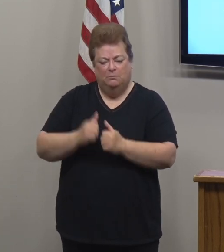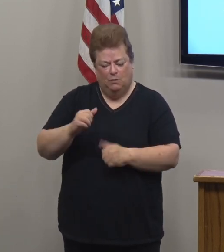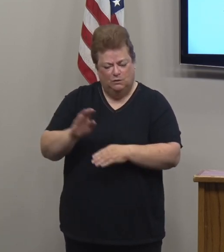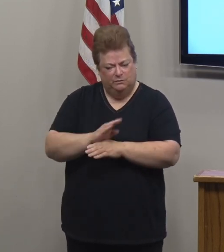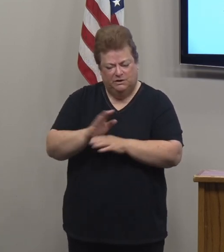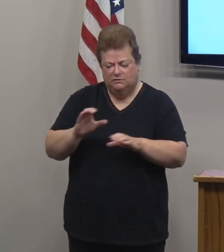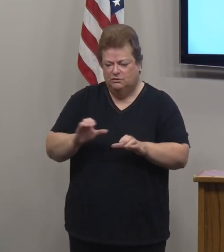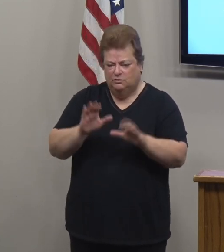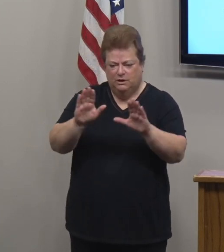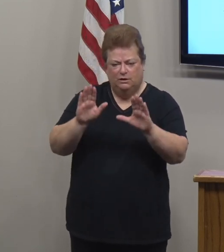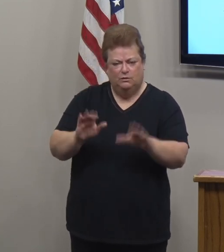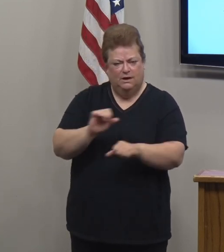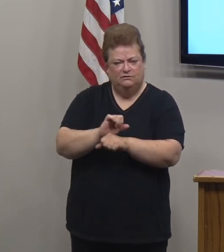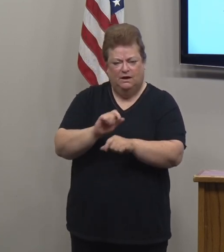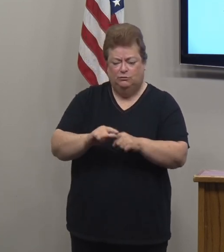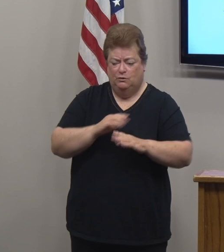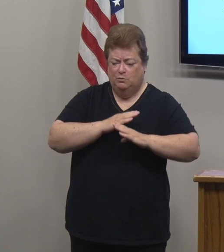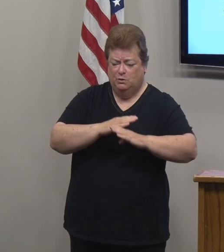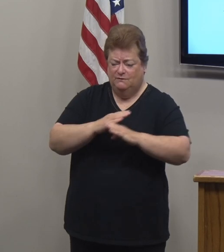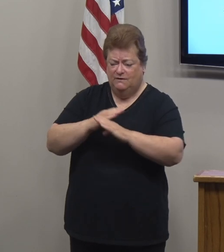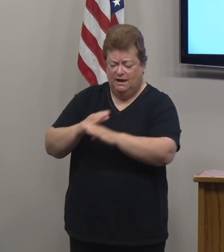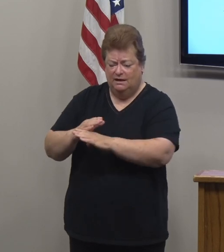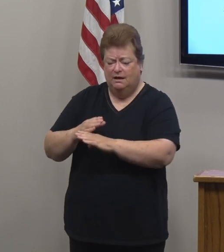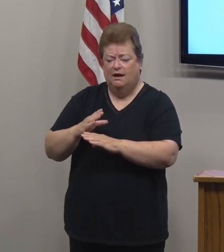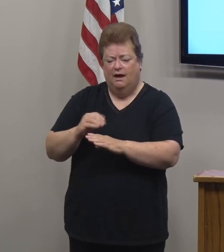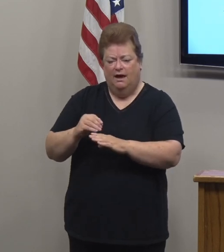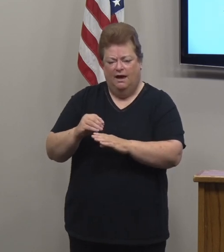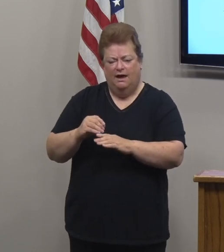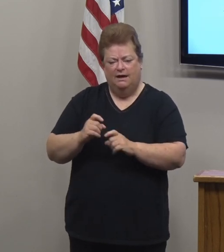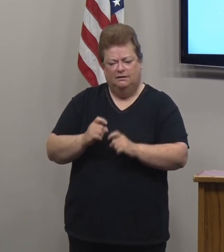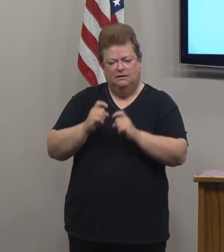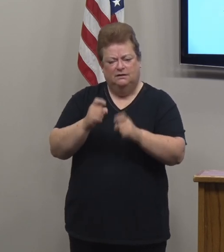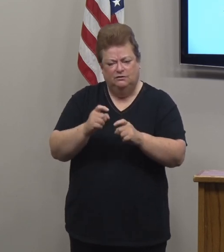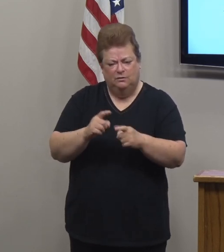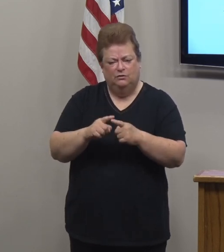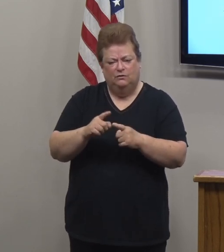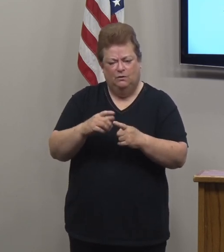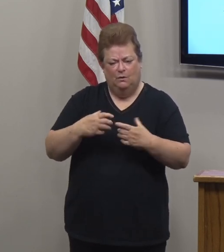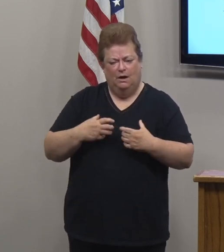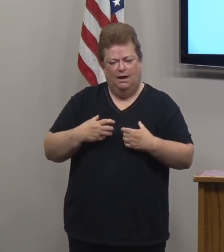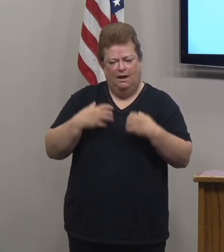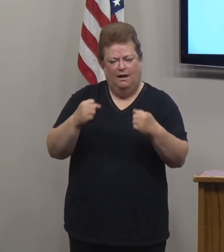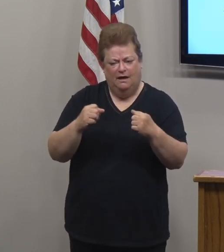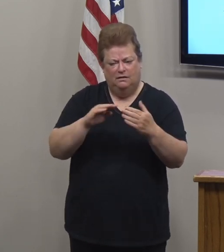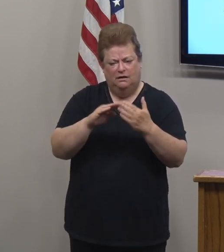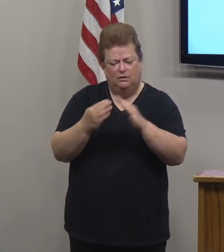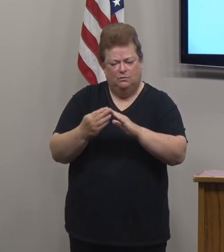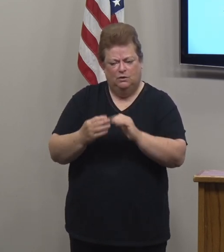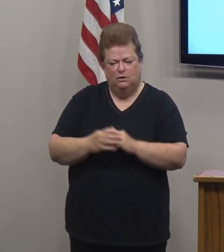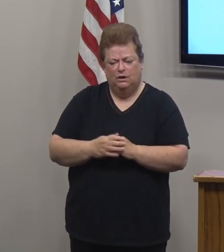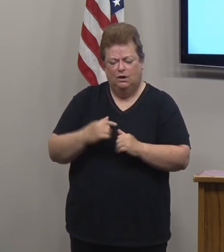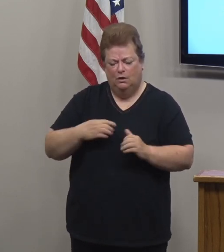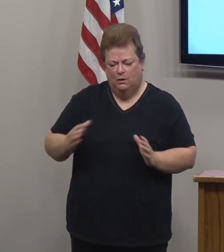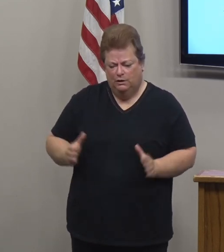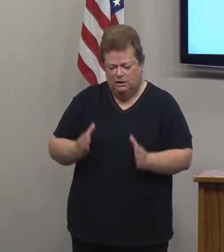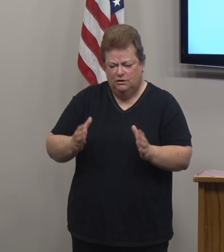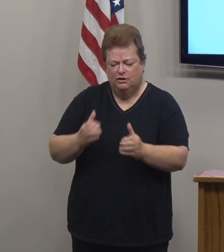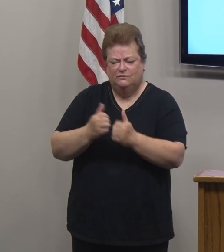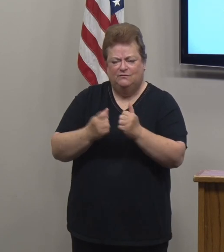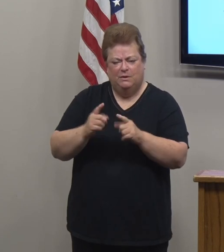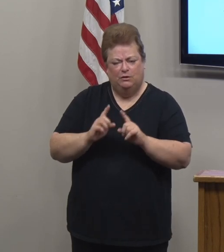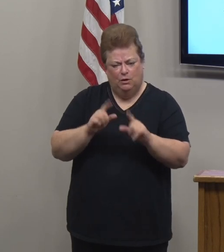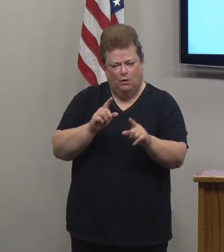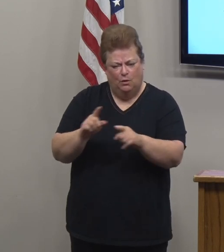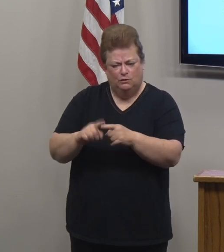great job with prevention measures and contributing to the health of our community. We encourage everyone to frequent